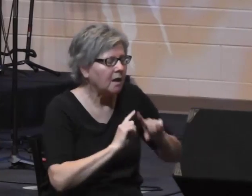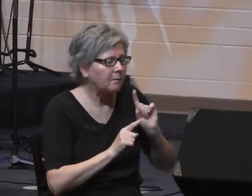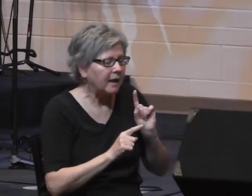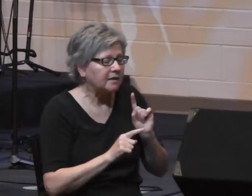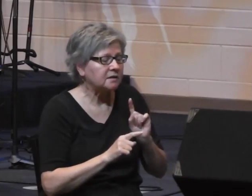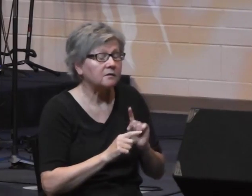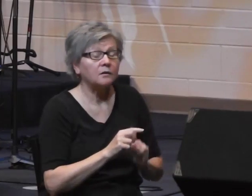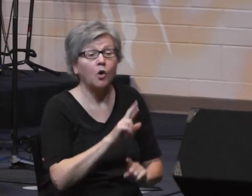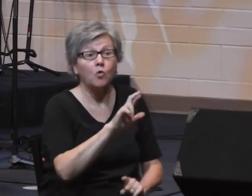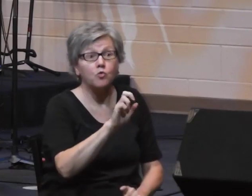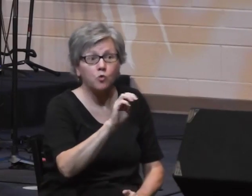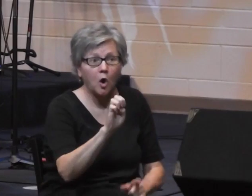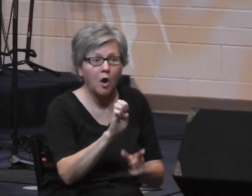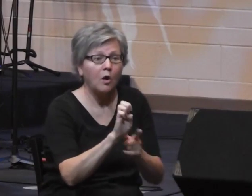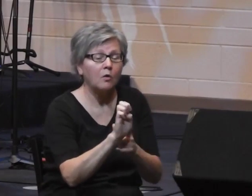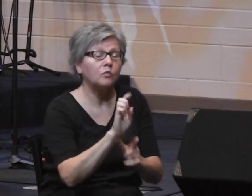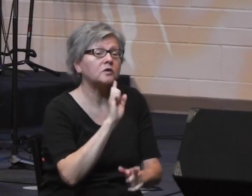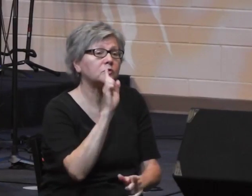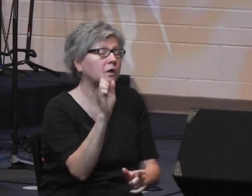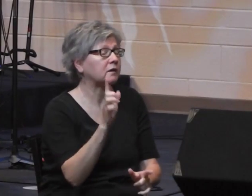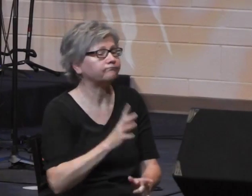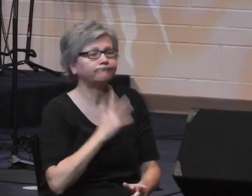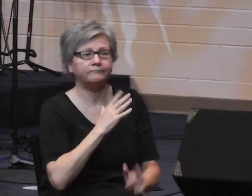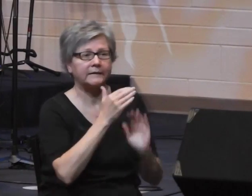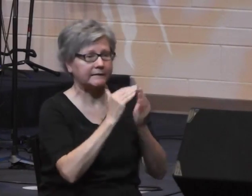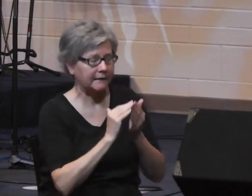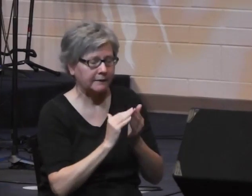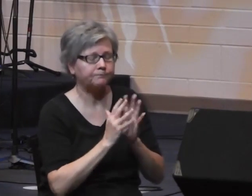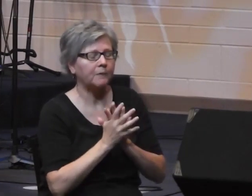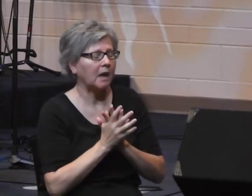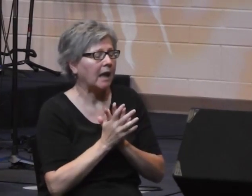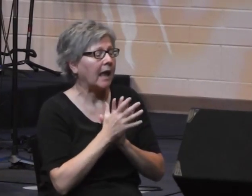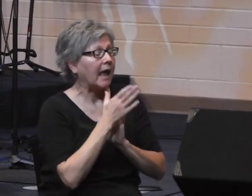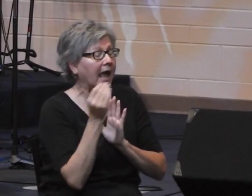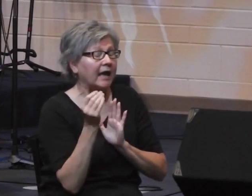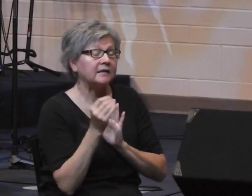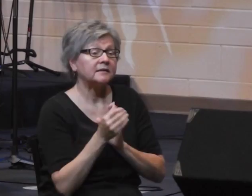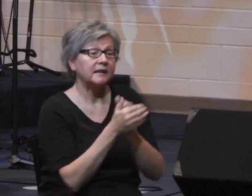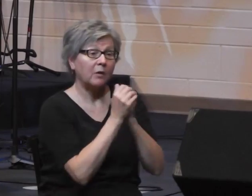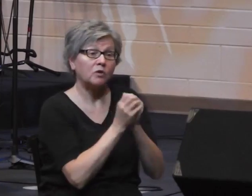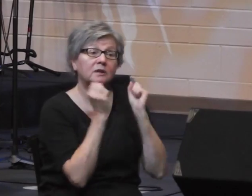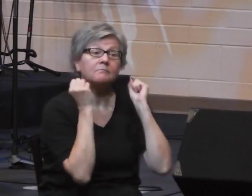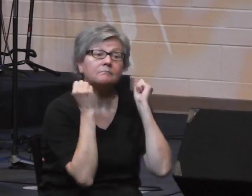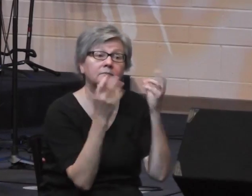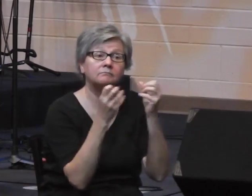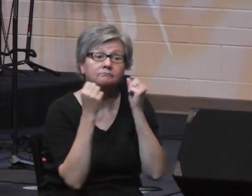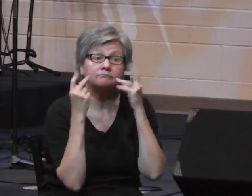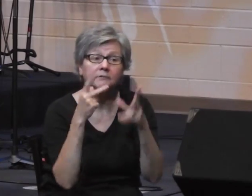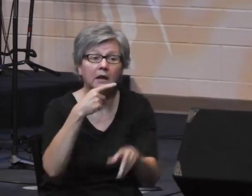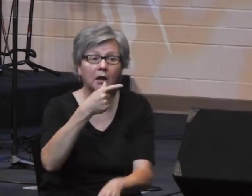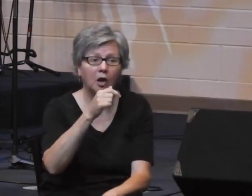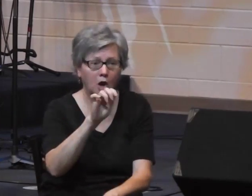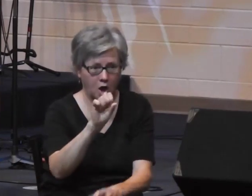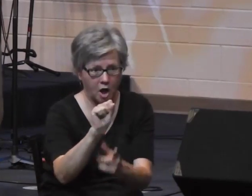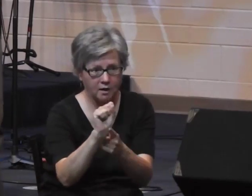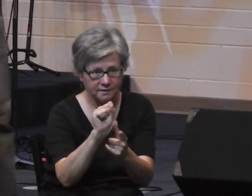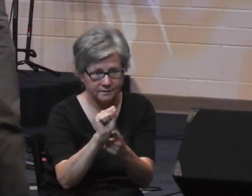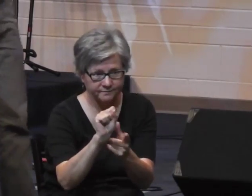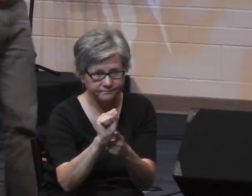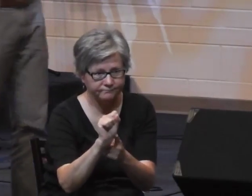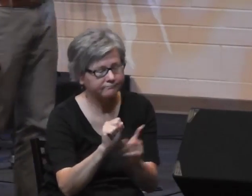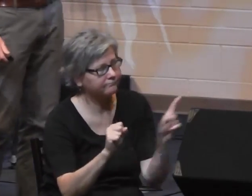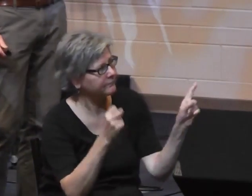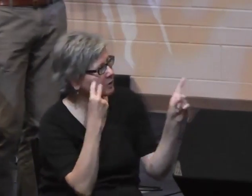cosmopolitan city, lots of things going on. Also in Rome, lots of gods. The Roman pantheon had all sorts of gods. This is